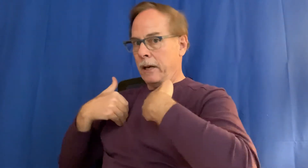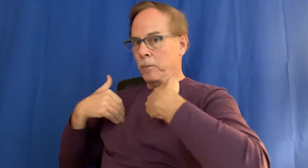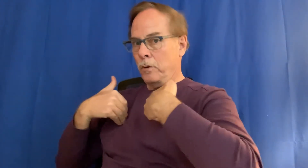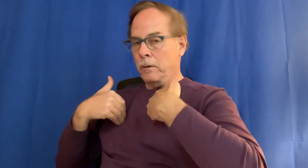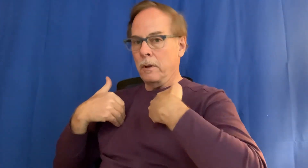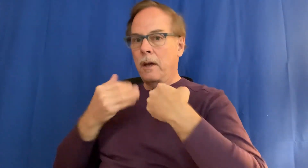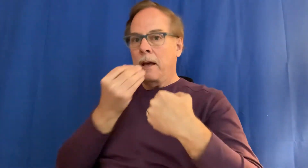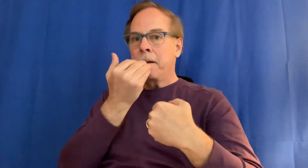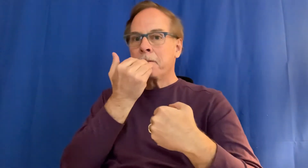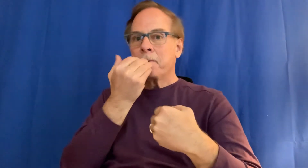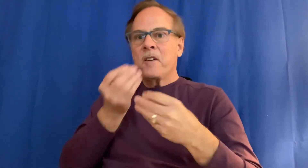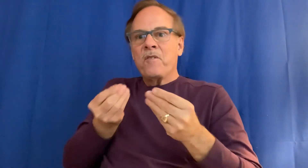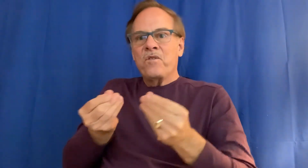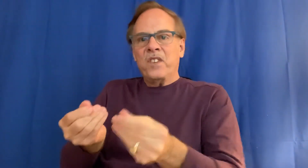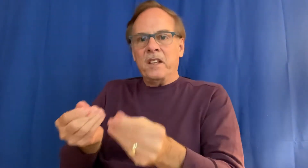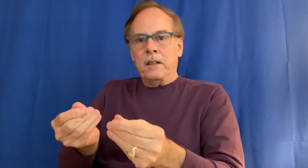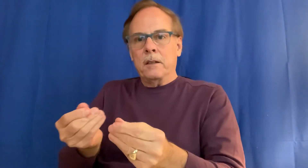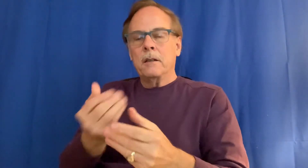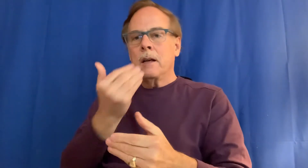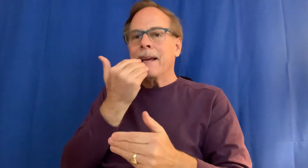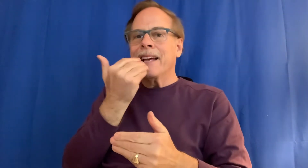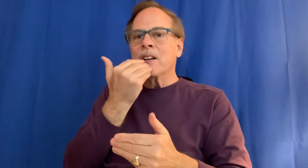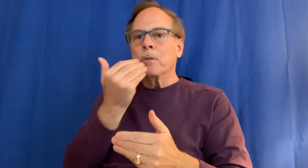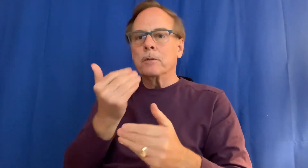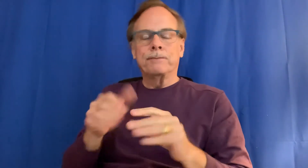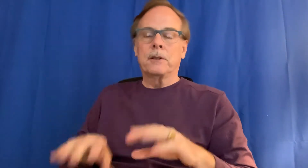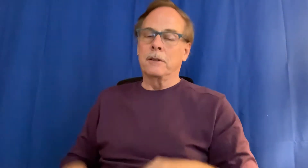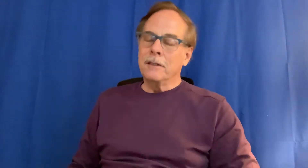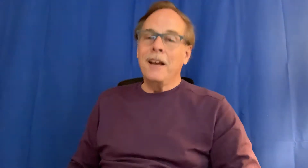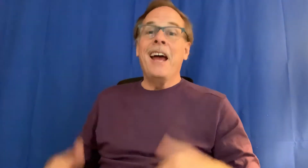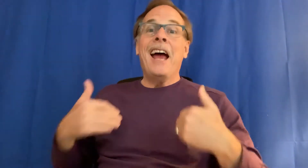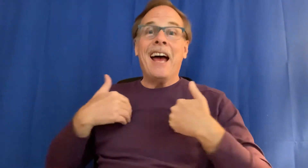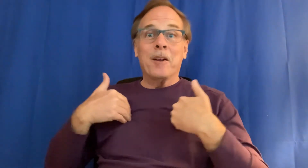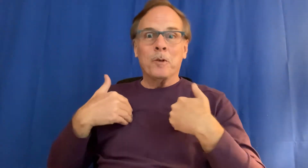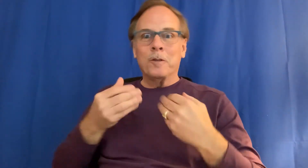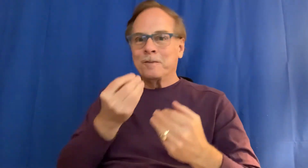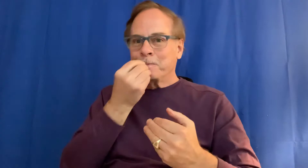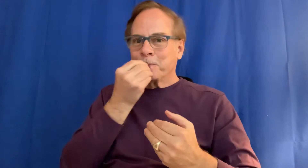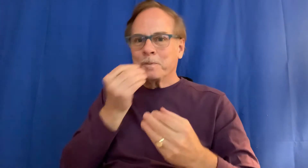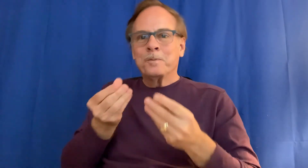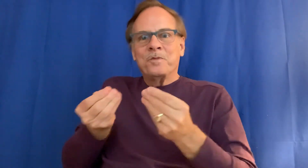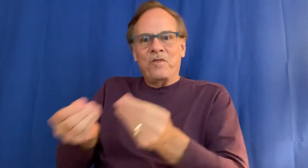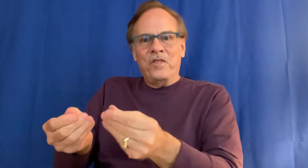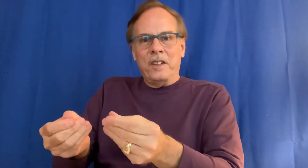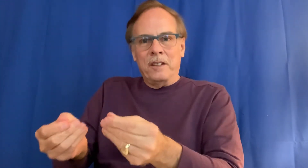Animal, feed. Animal, animal, feed.